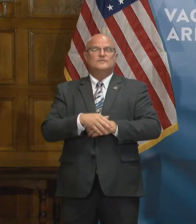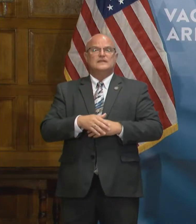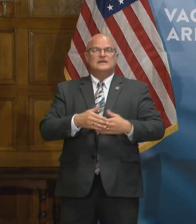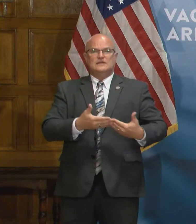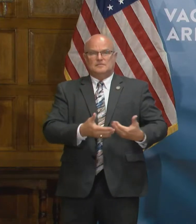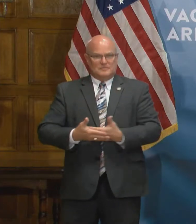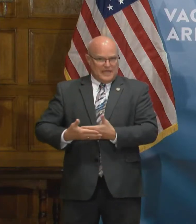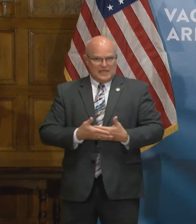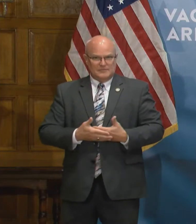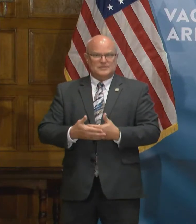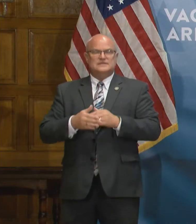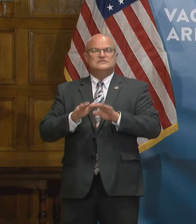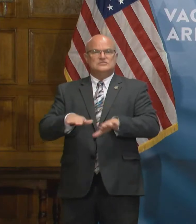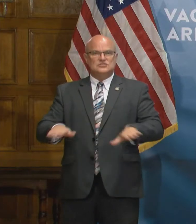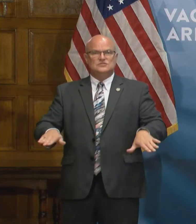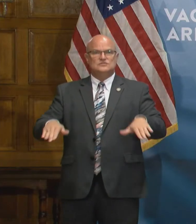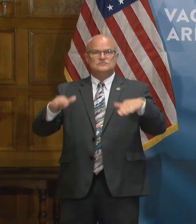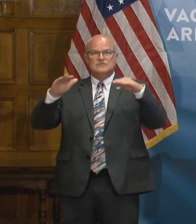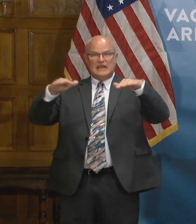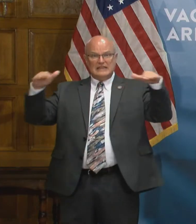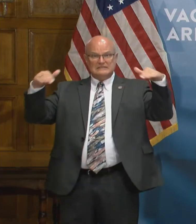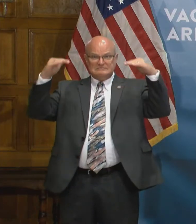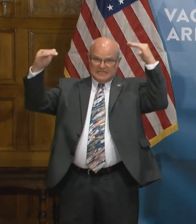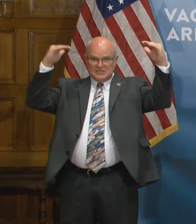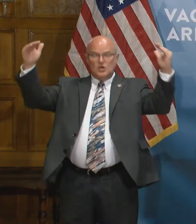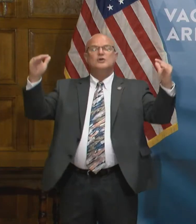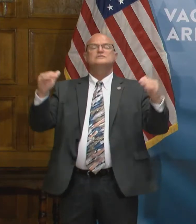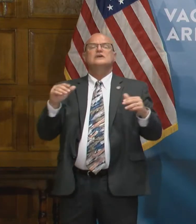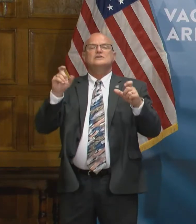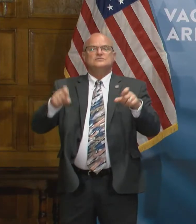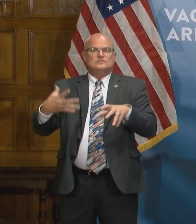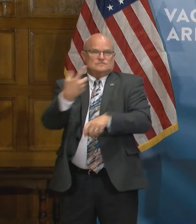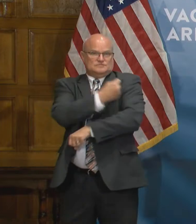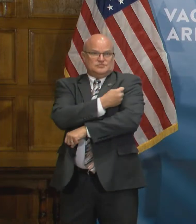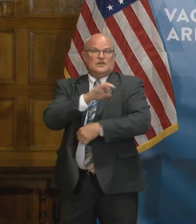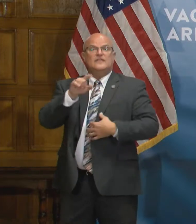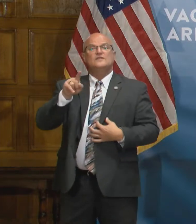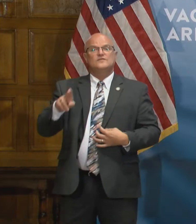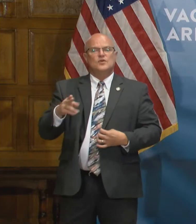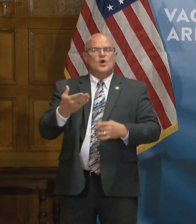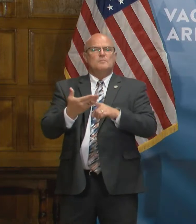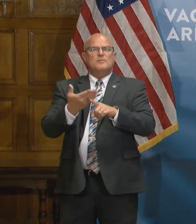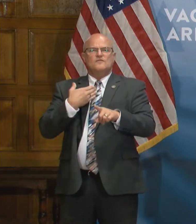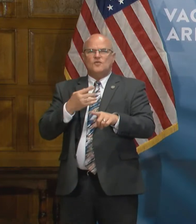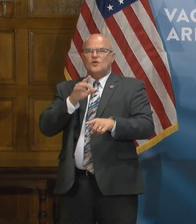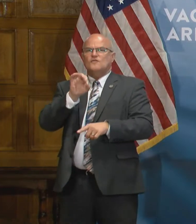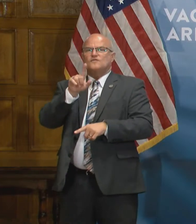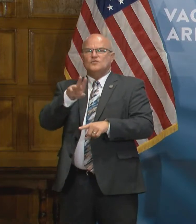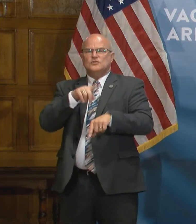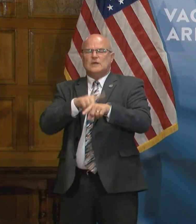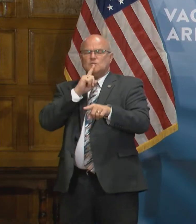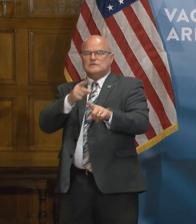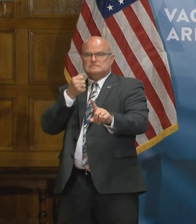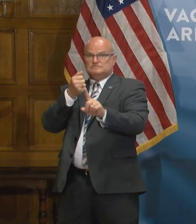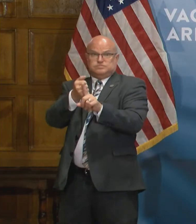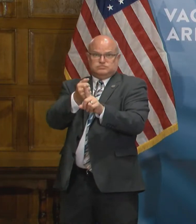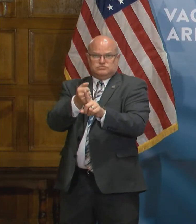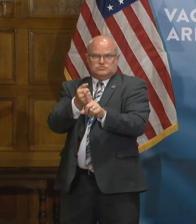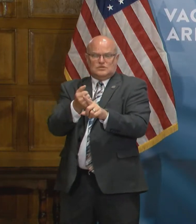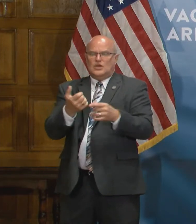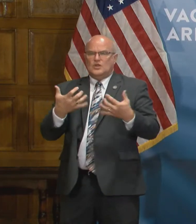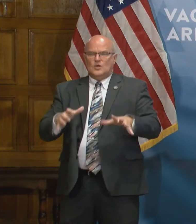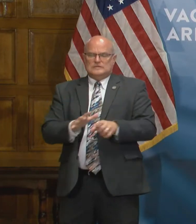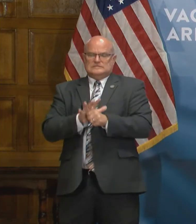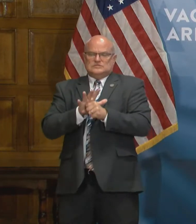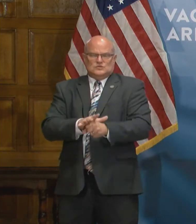infants, adolescents, and adults, they should receive the vaccine. They should receive it now before flu season actually starts. We don't want to put an